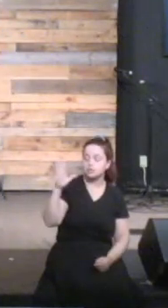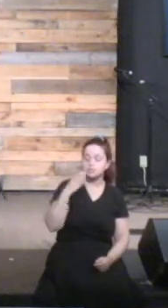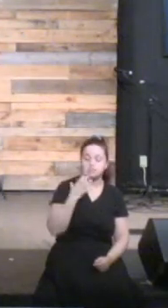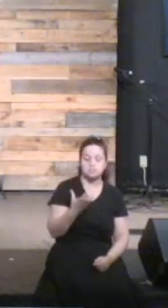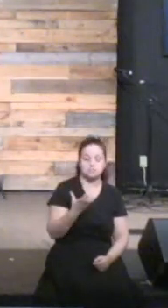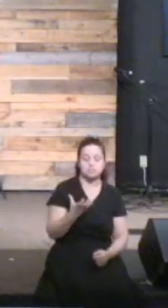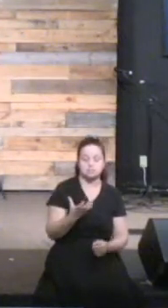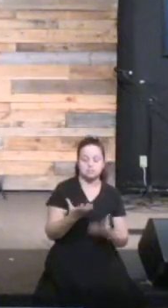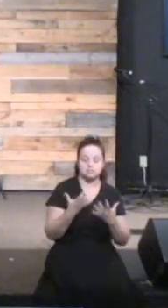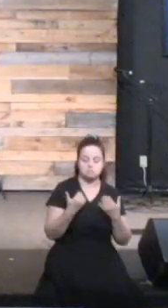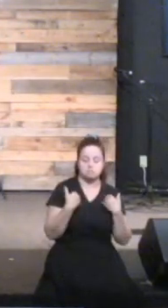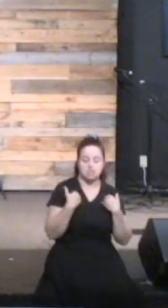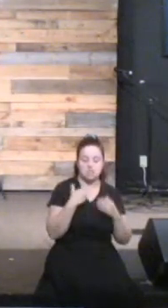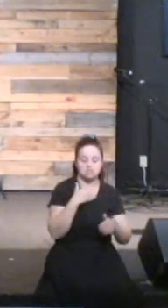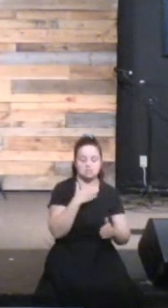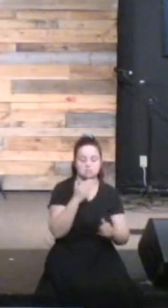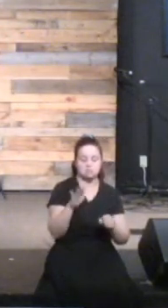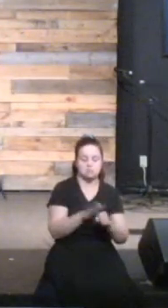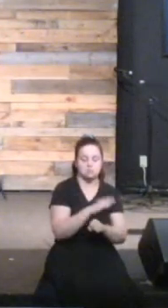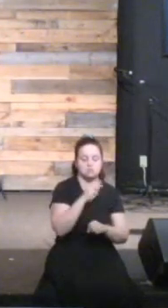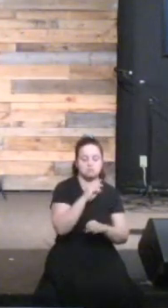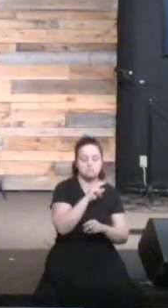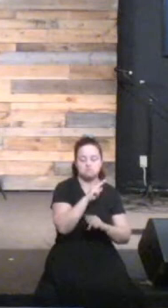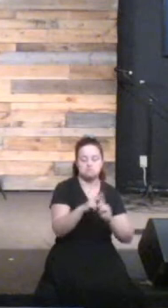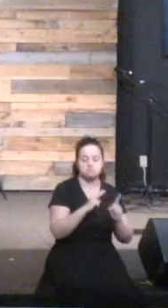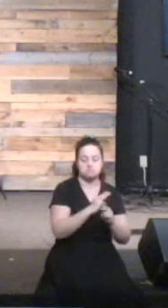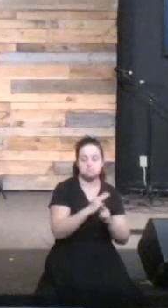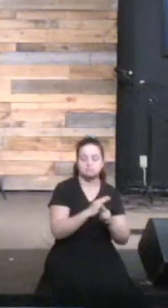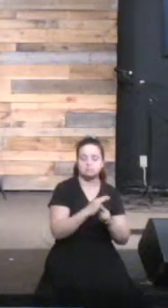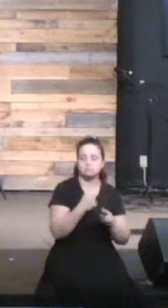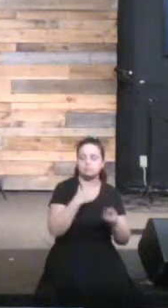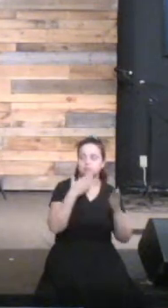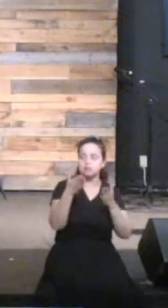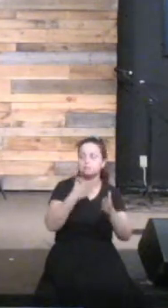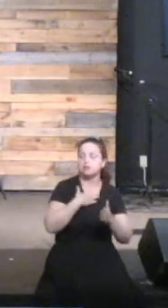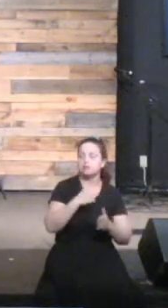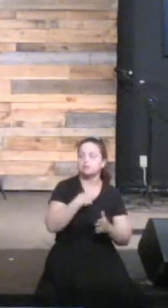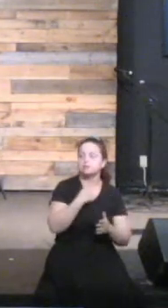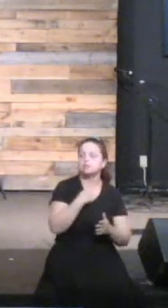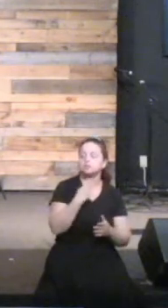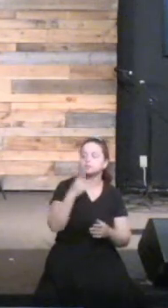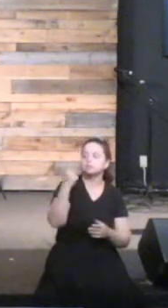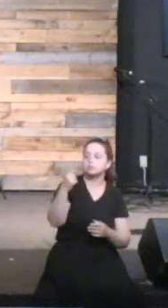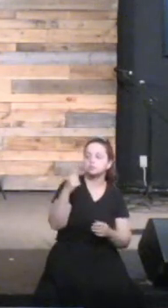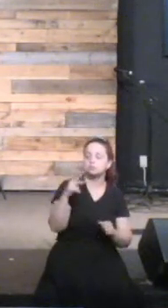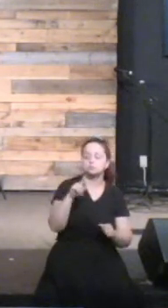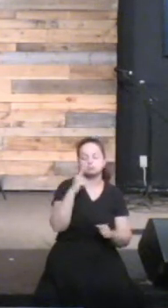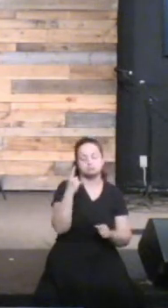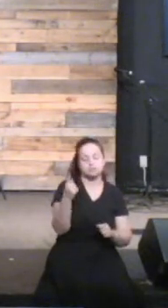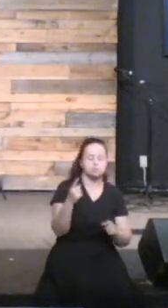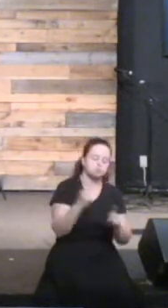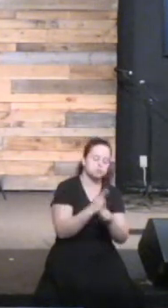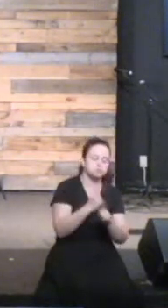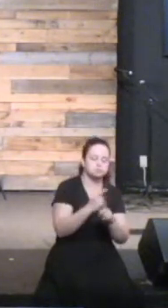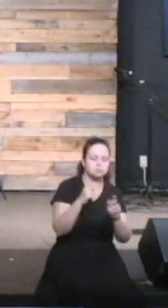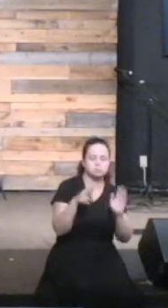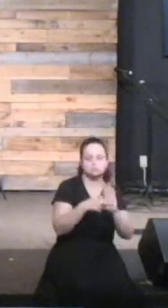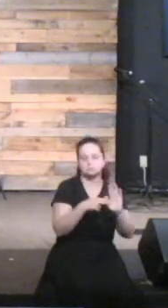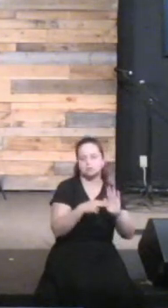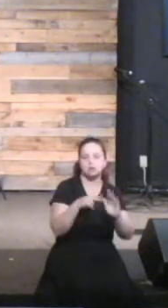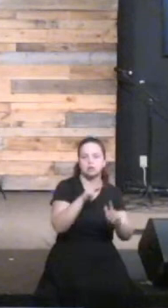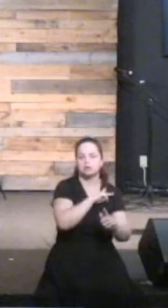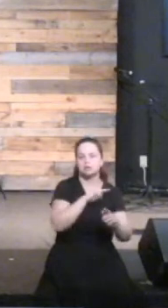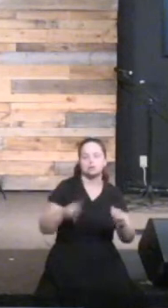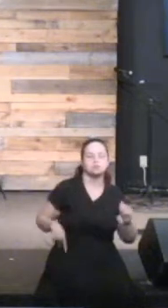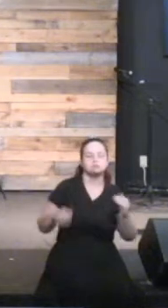do I lift my voice to the one whose only appropriate title is King of Kings what do you do